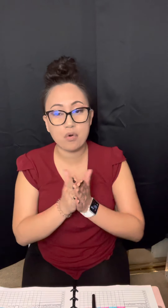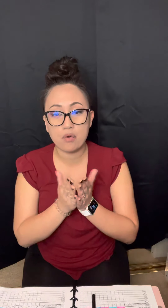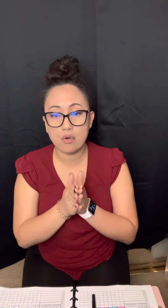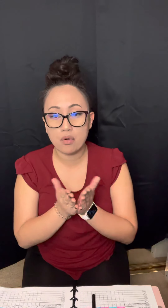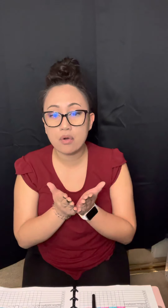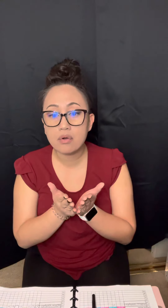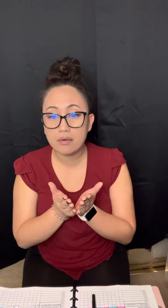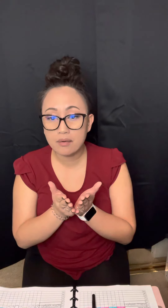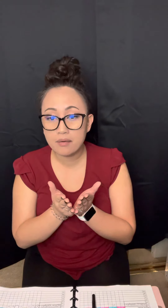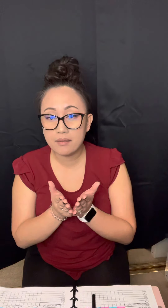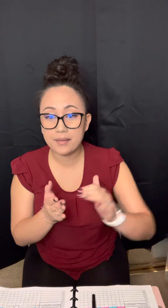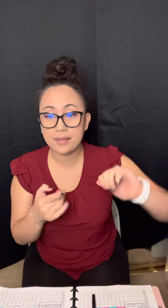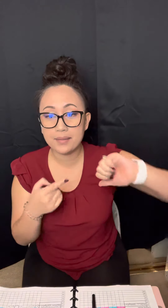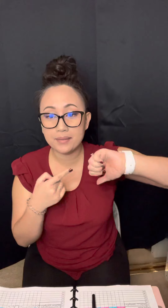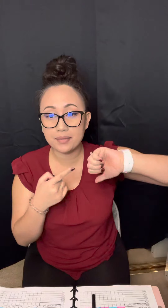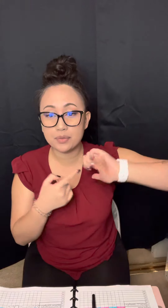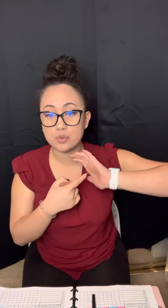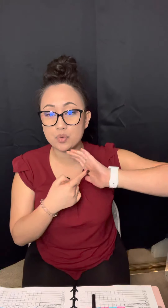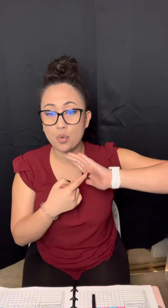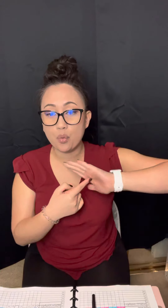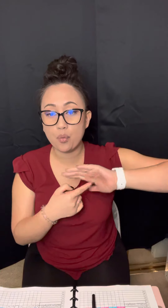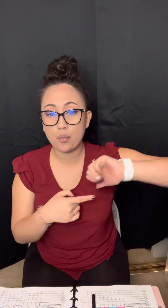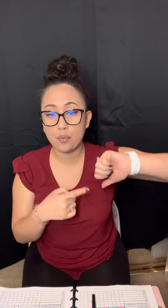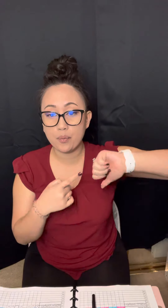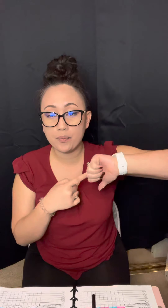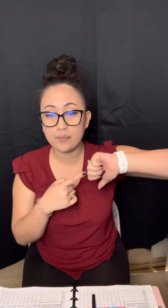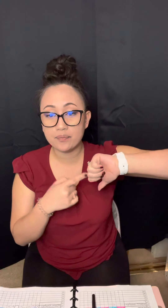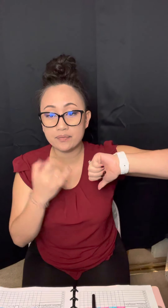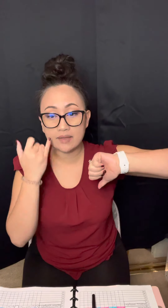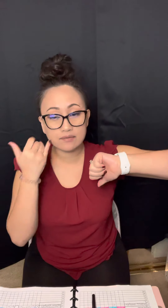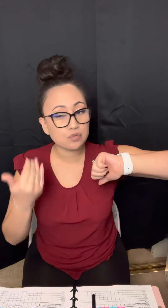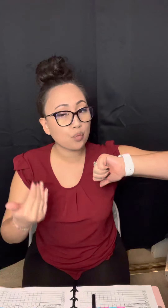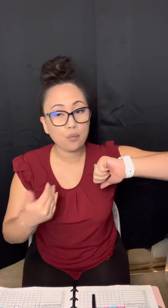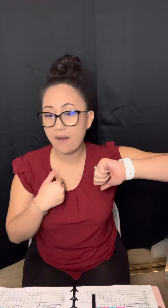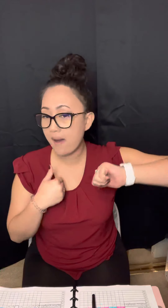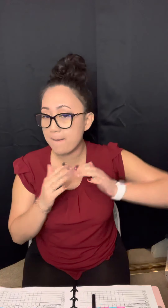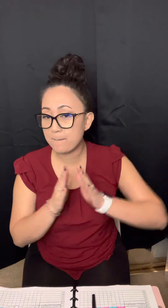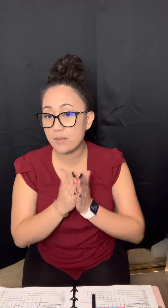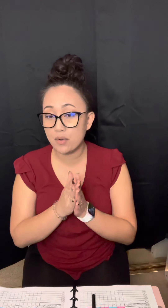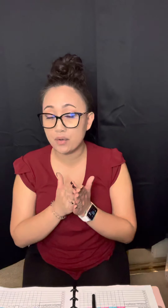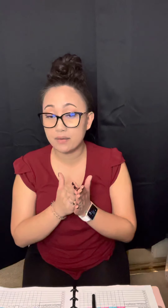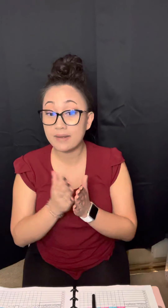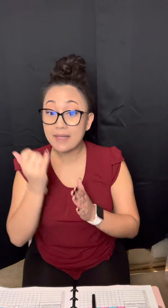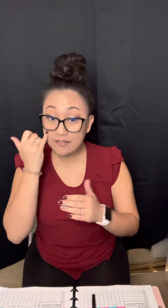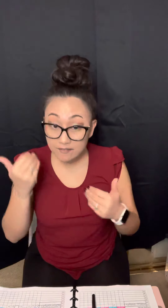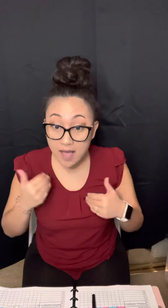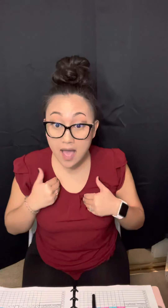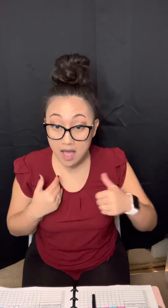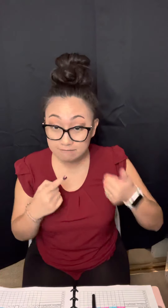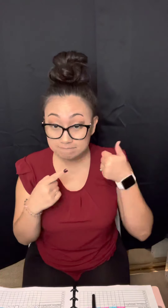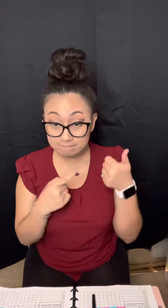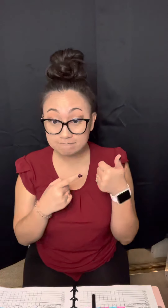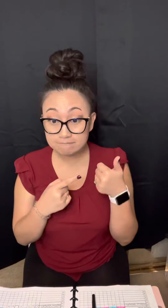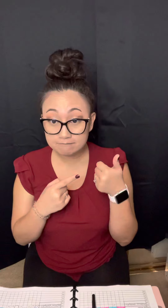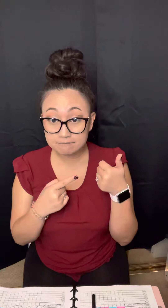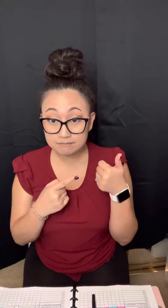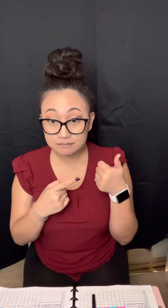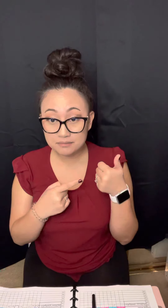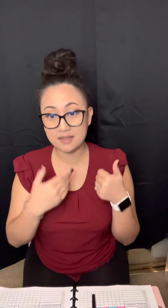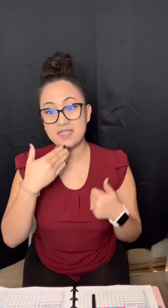if you do not have your book. Give me a thumbs up if you have your book. Thank you, Ethan. Thank you, Natalie.